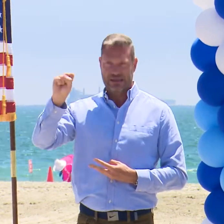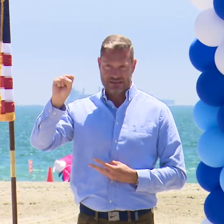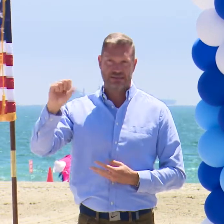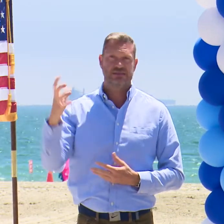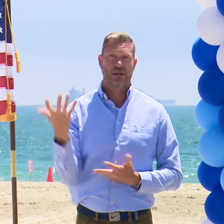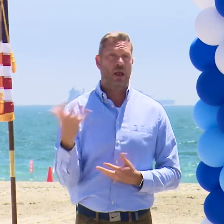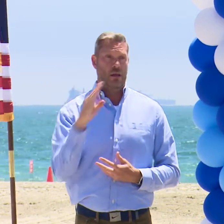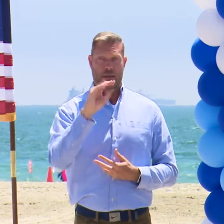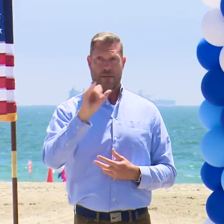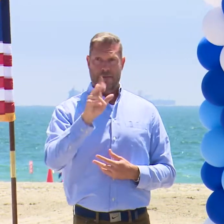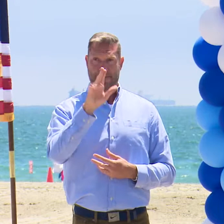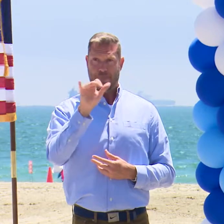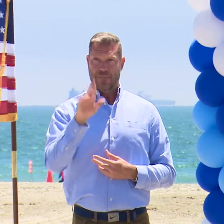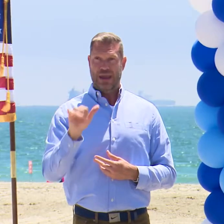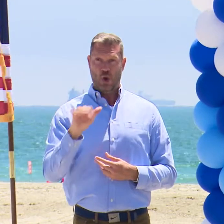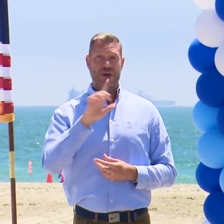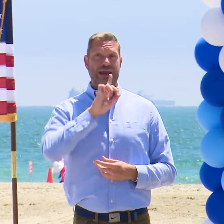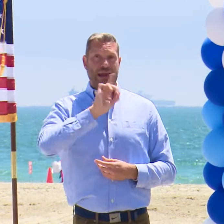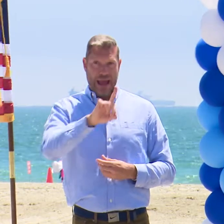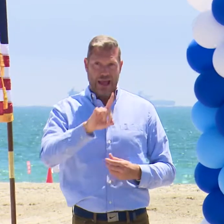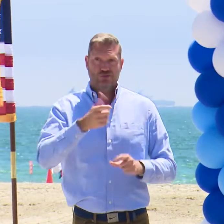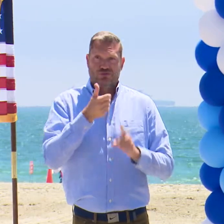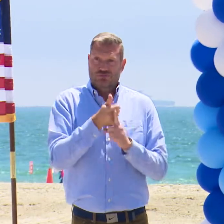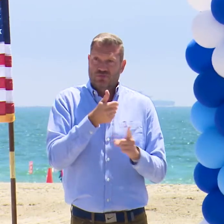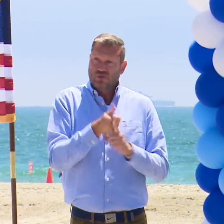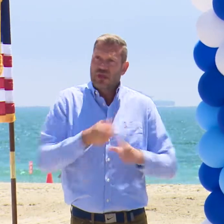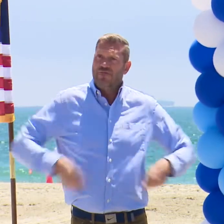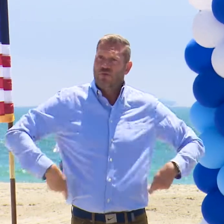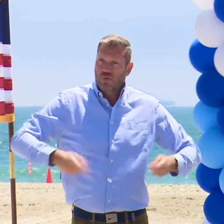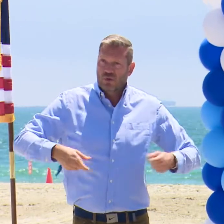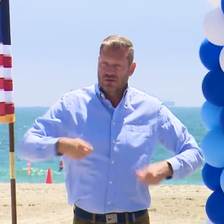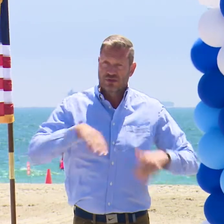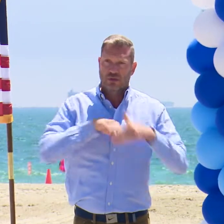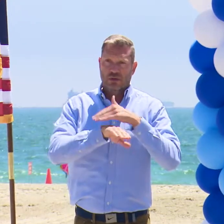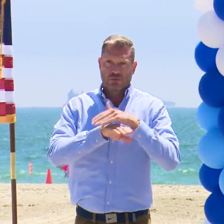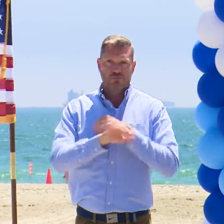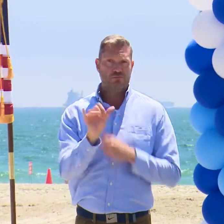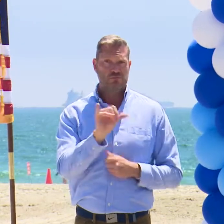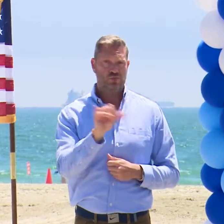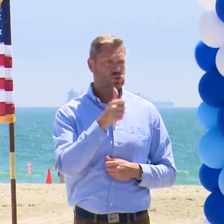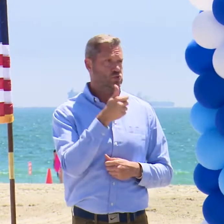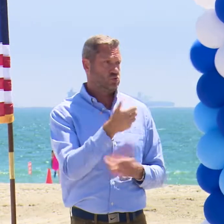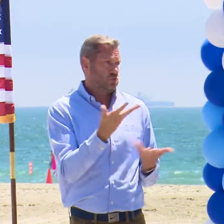anywhere in the country that actually uses a wheelchair. And so we're really grateful to have Mary here as well.